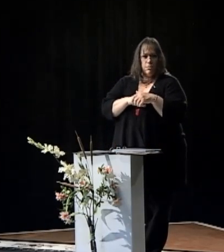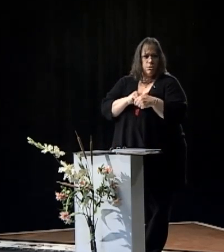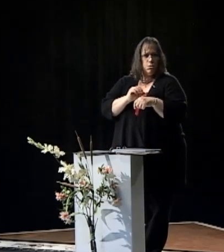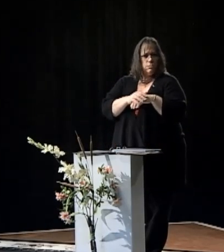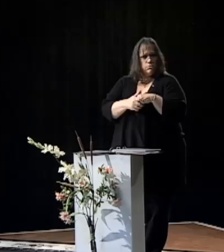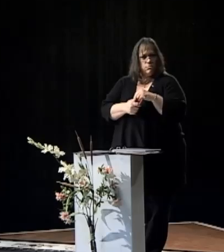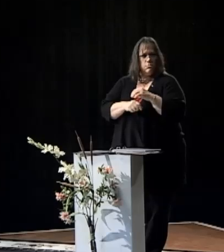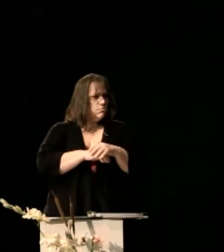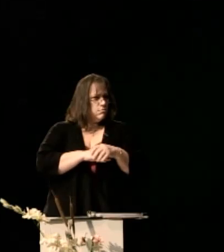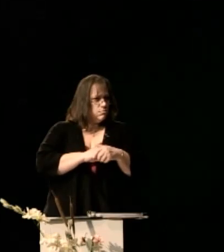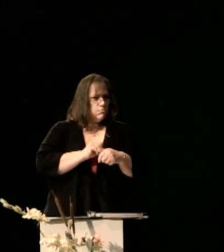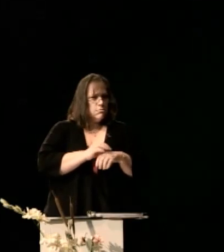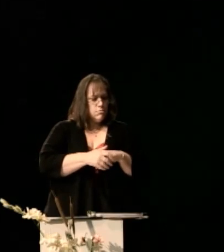Comfortable.